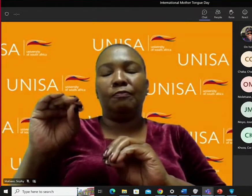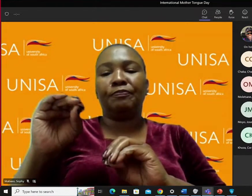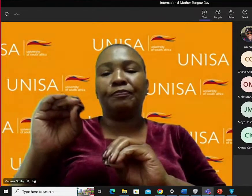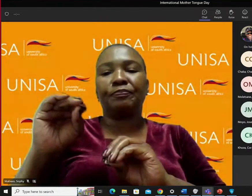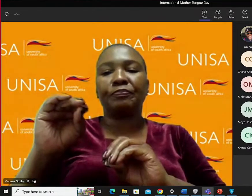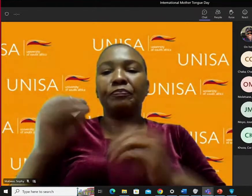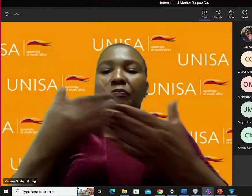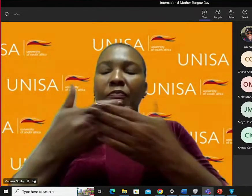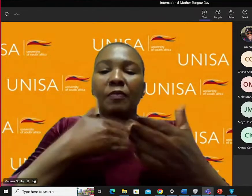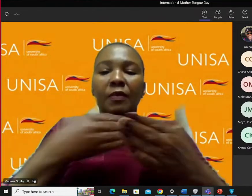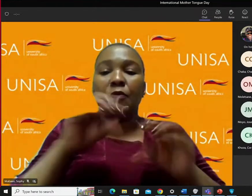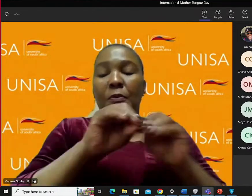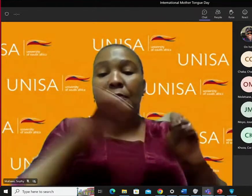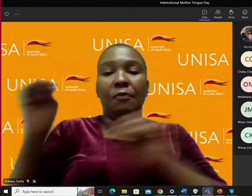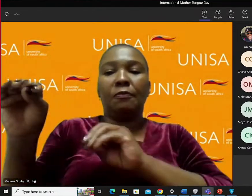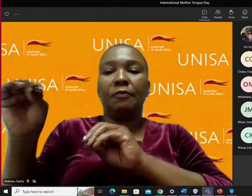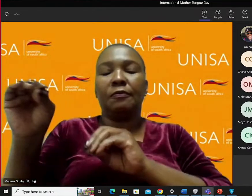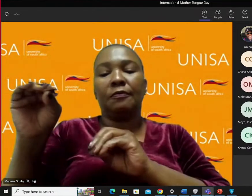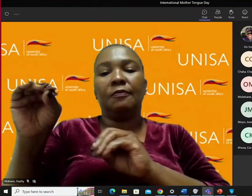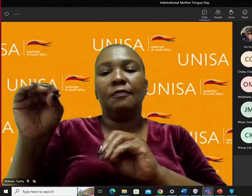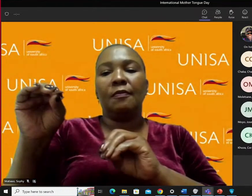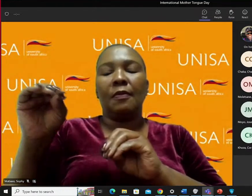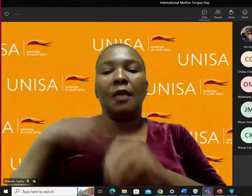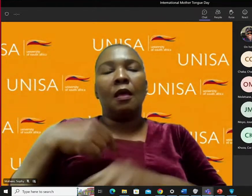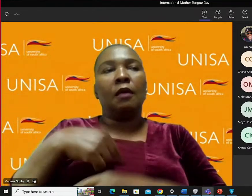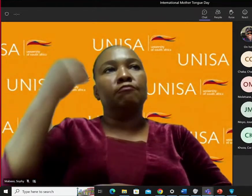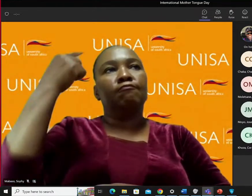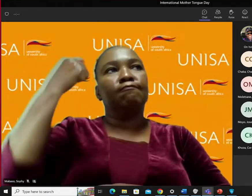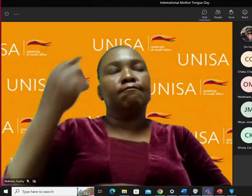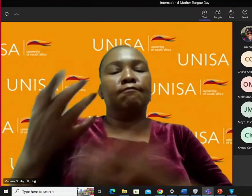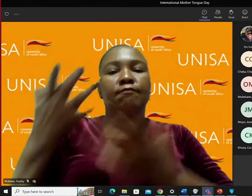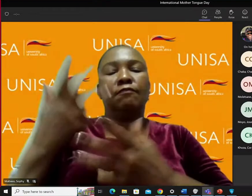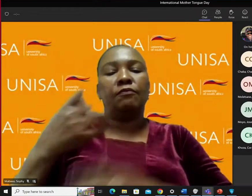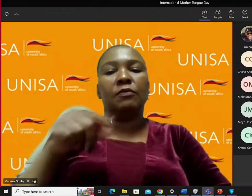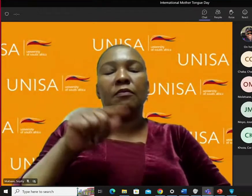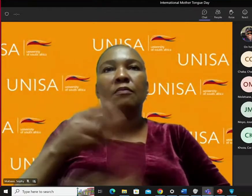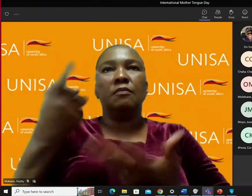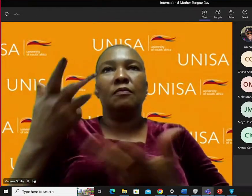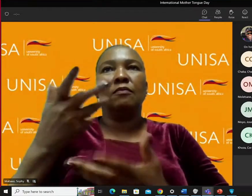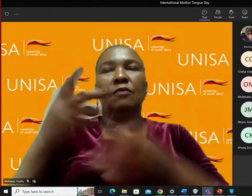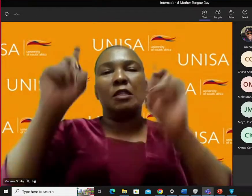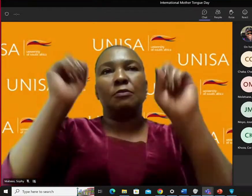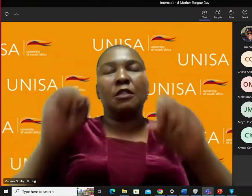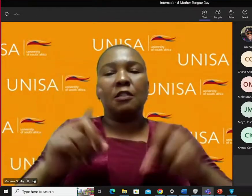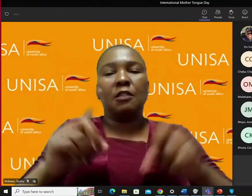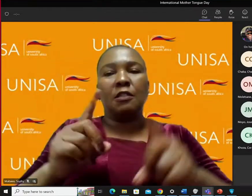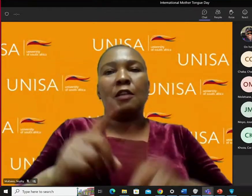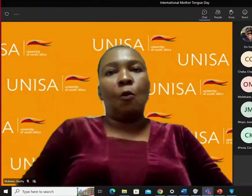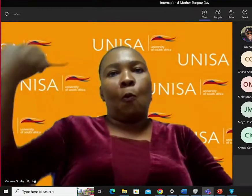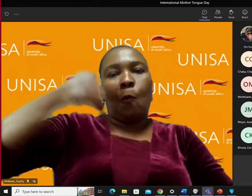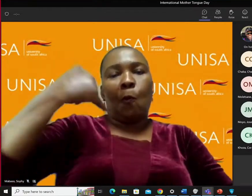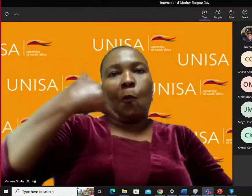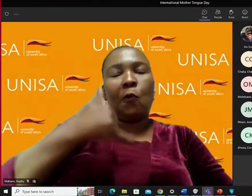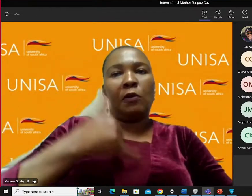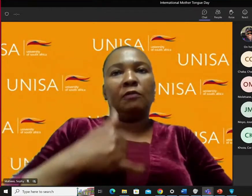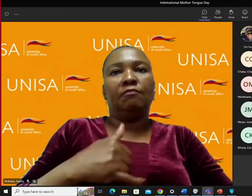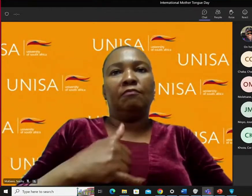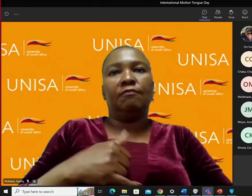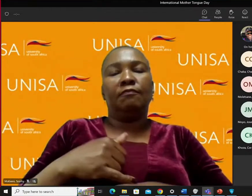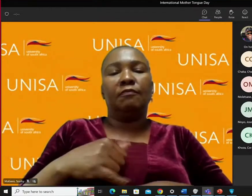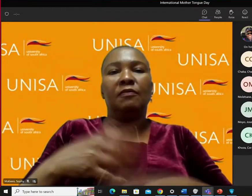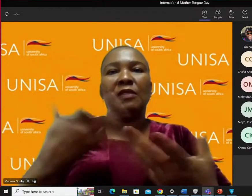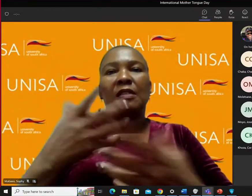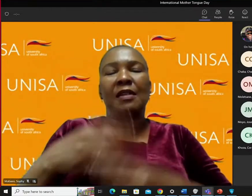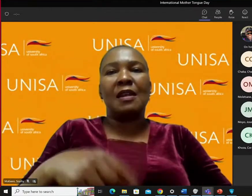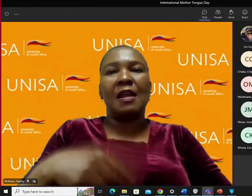Before we move, I think there's a special call that came, and I see many